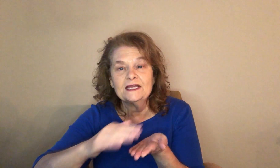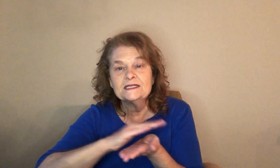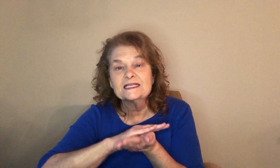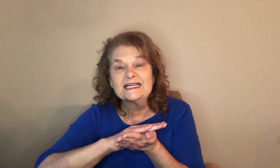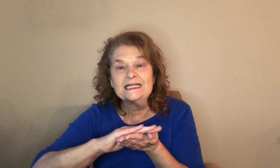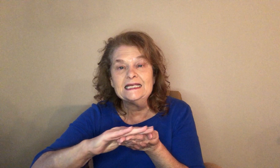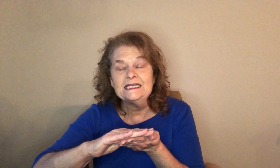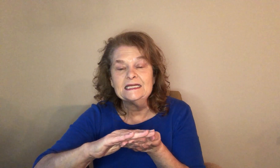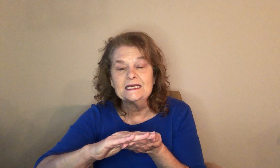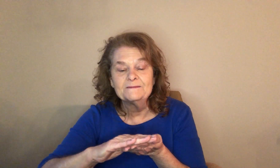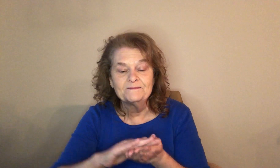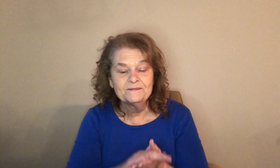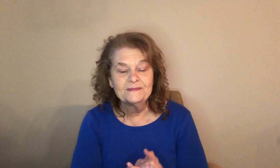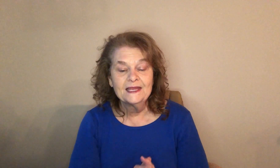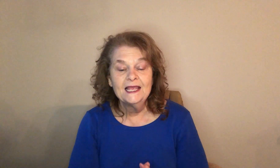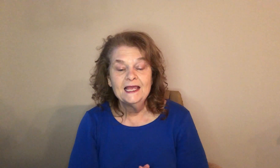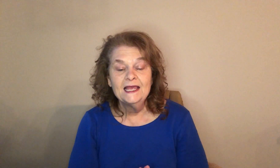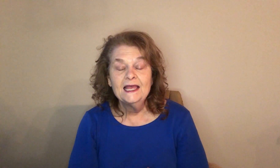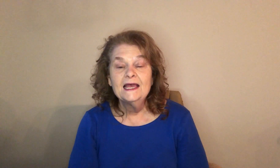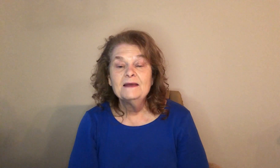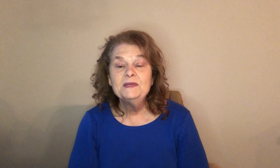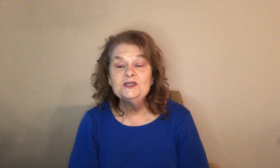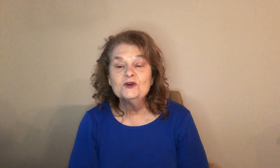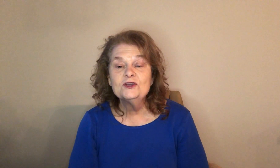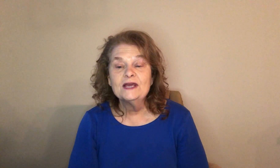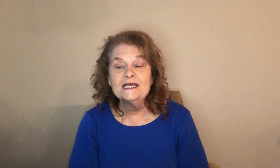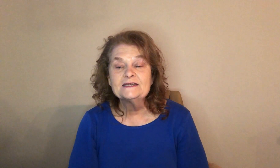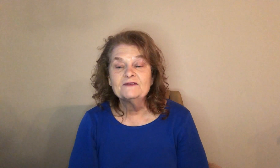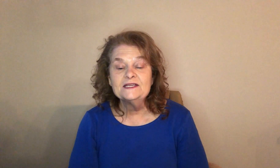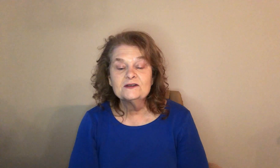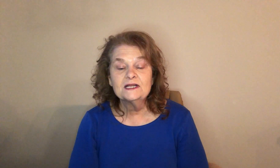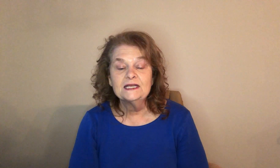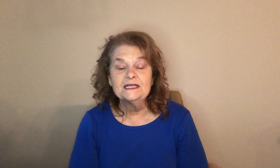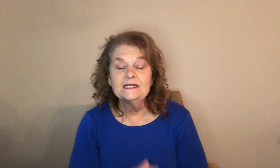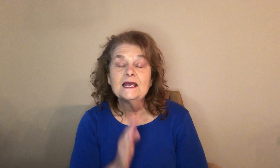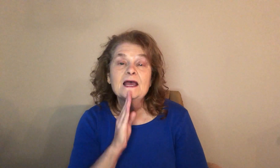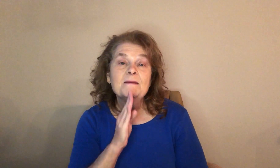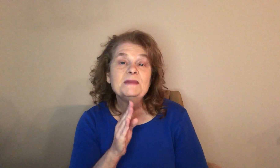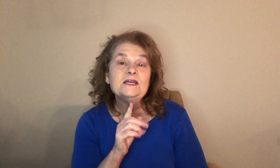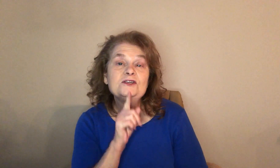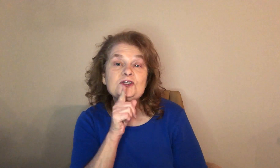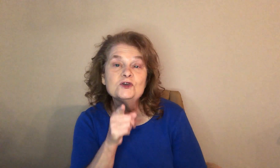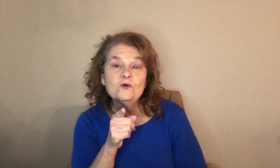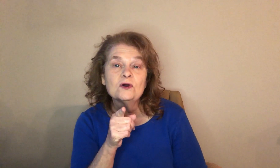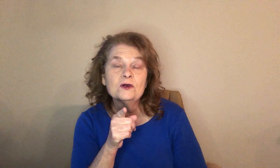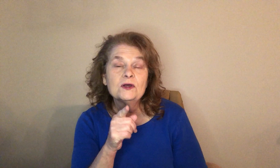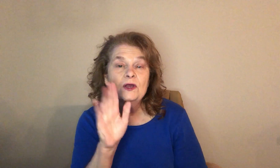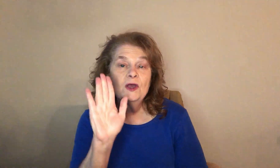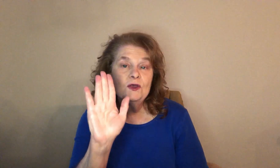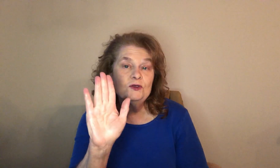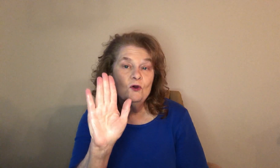hands. Clean. Be sure your hands and face are clean. Be sure